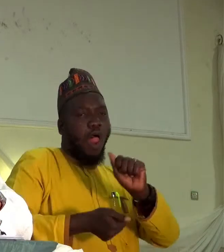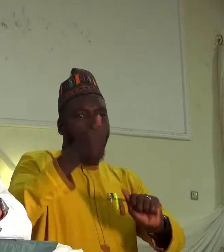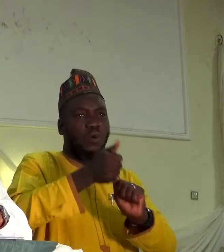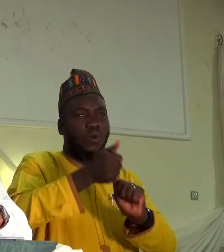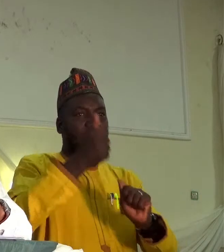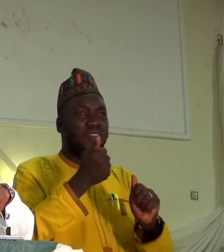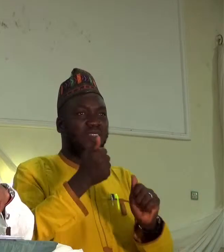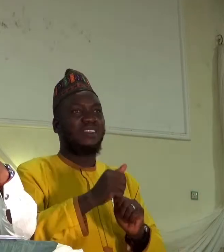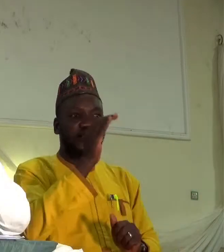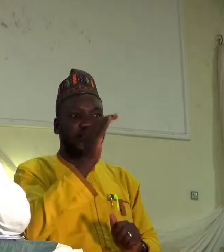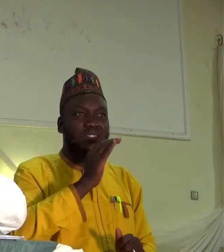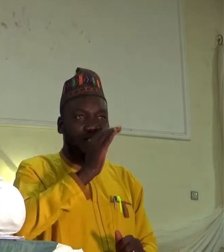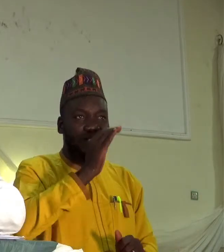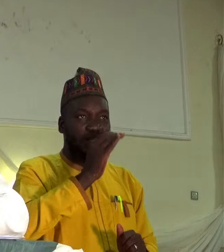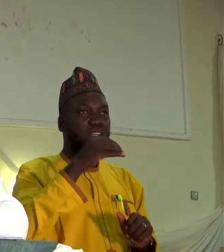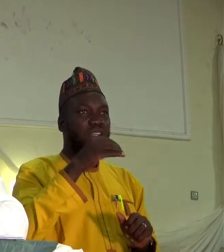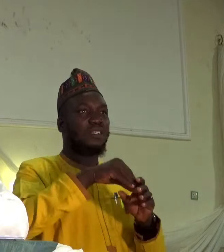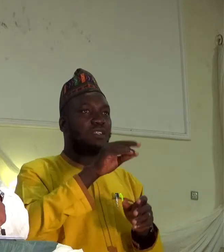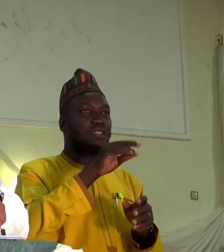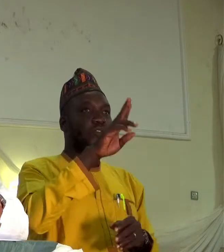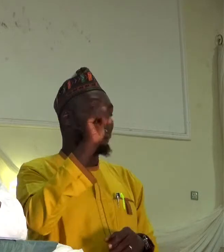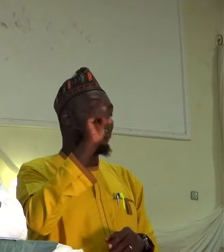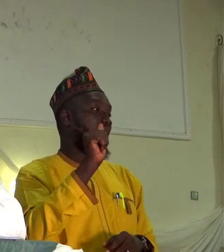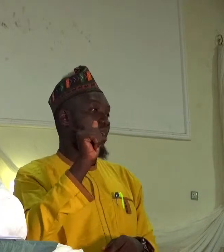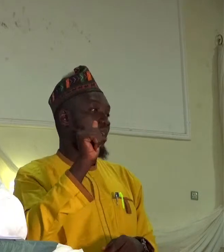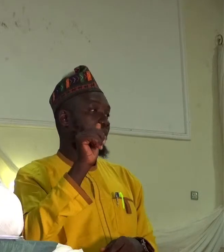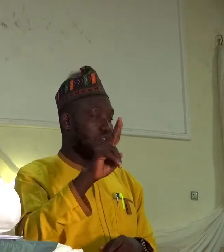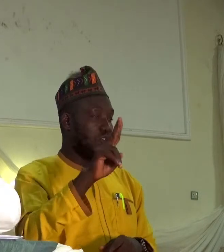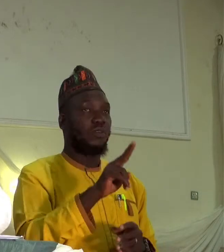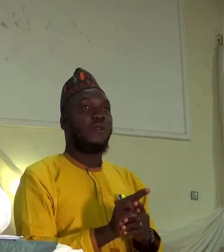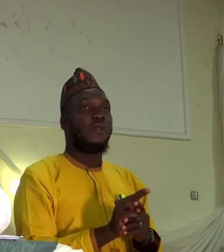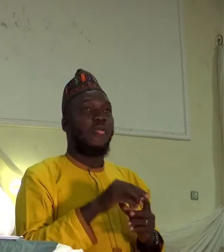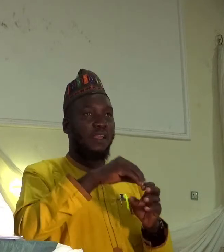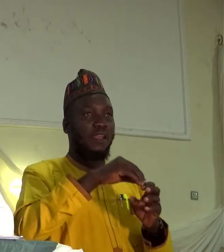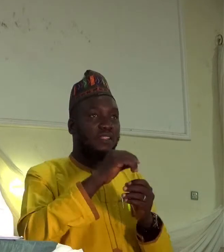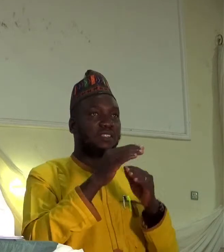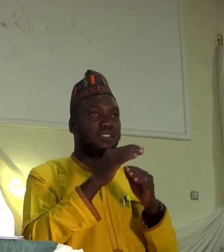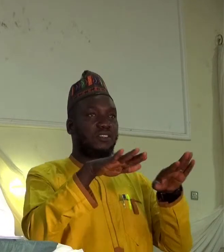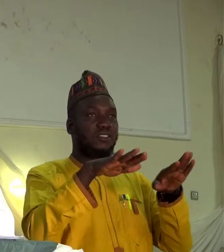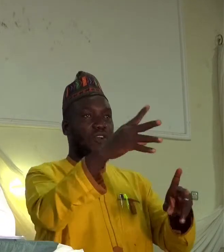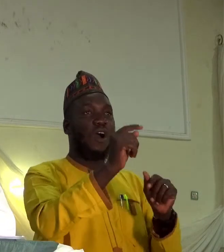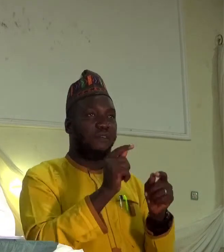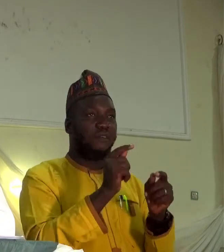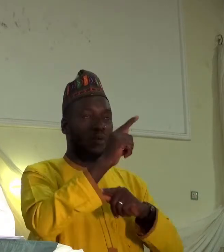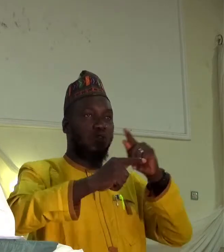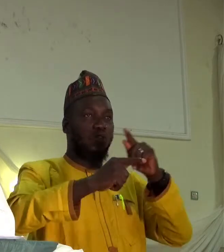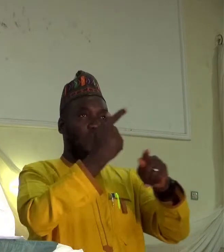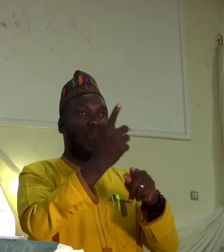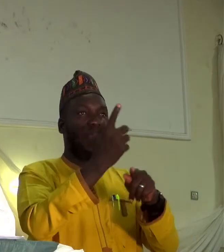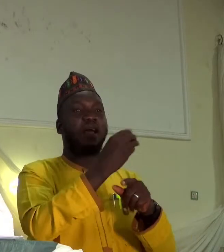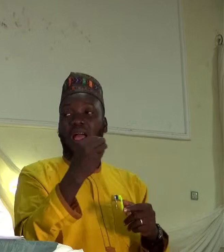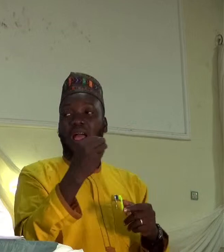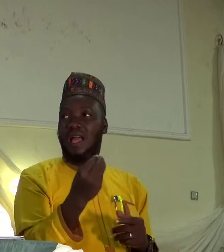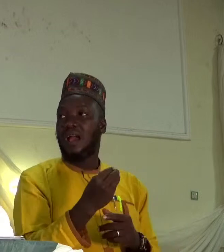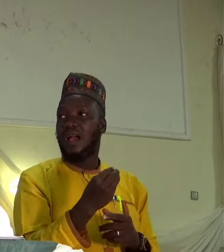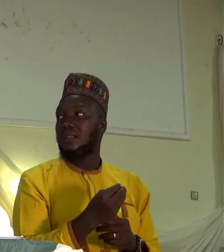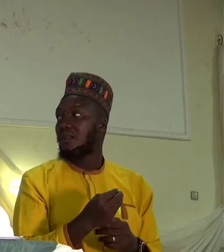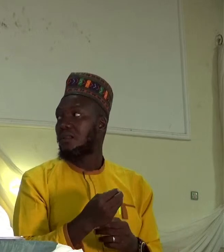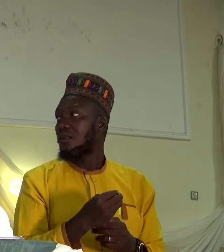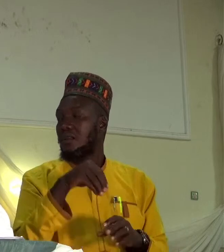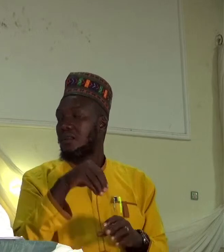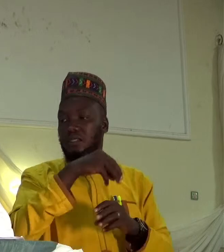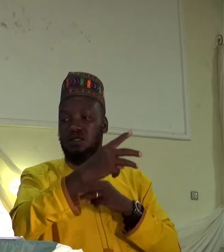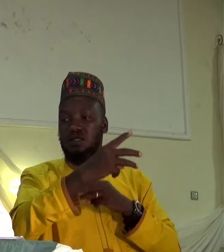secrecy. The UAE ranks high on the global level in the key indicators of the Global Competitiveness Report and is ranked first in the